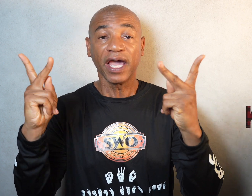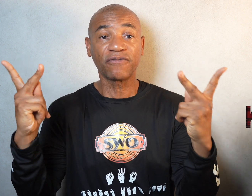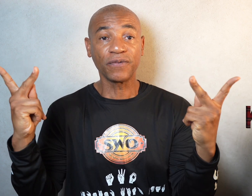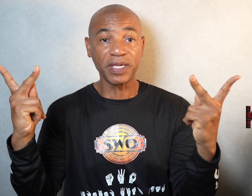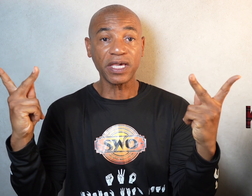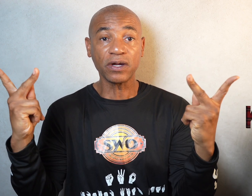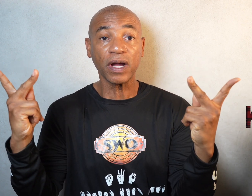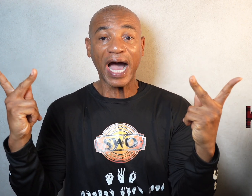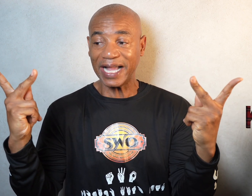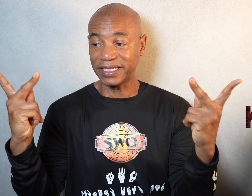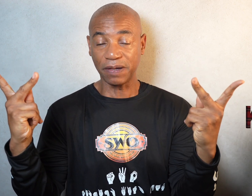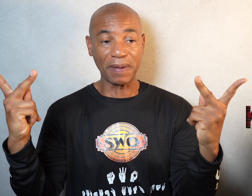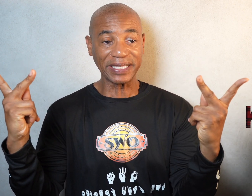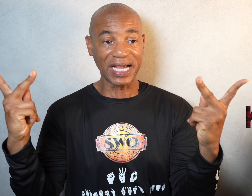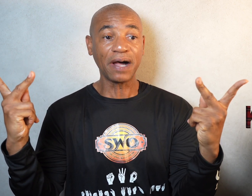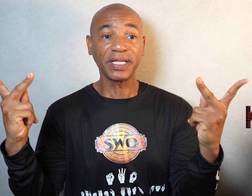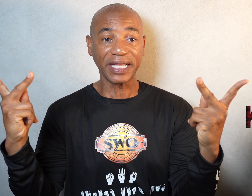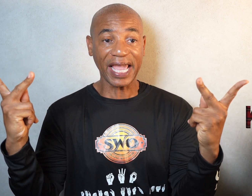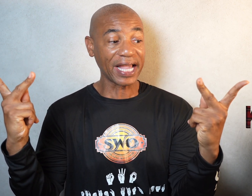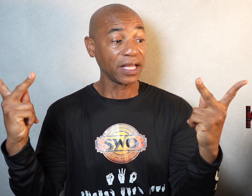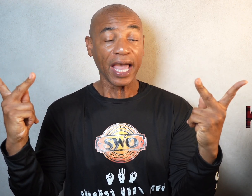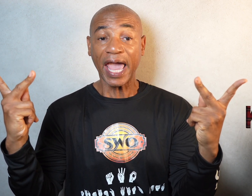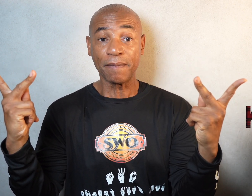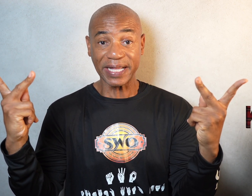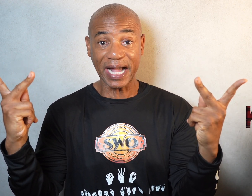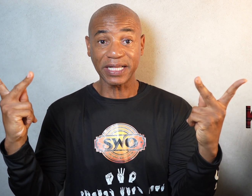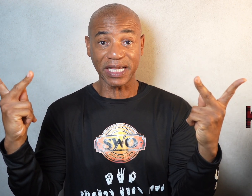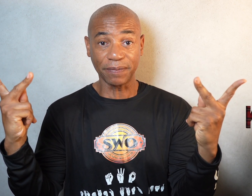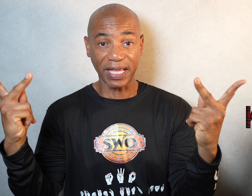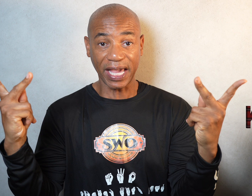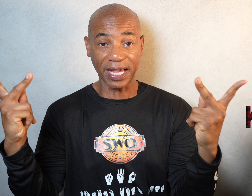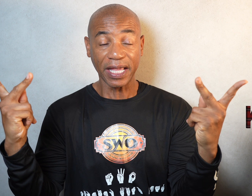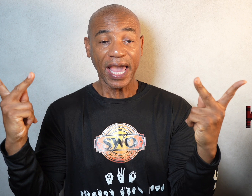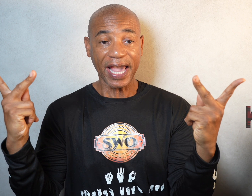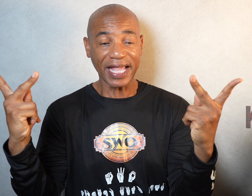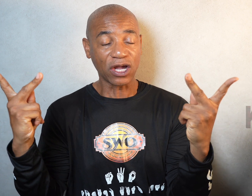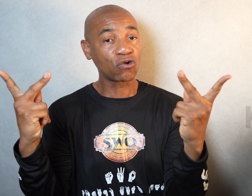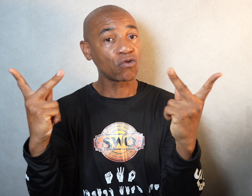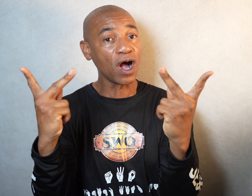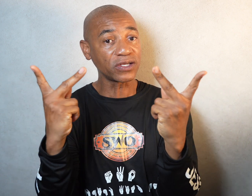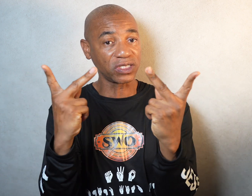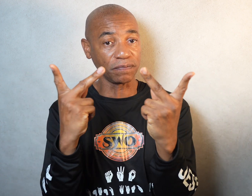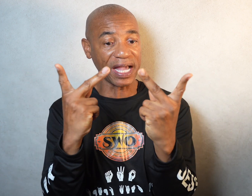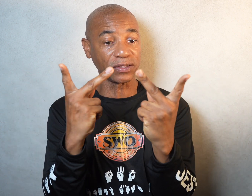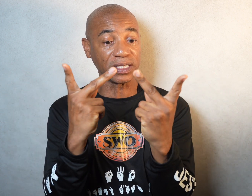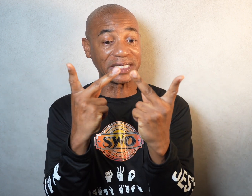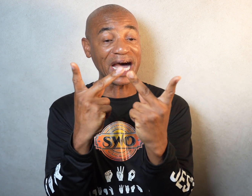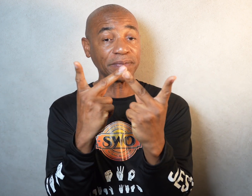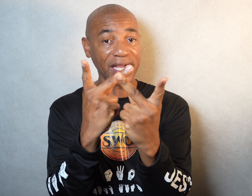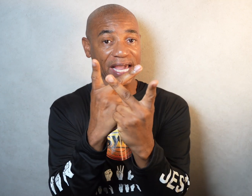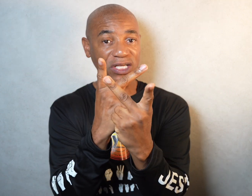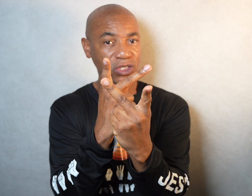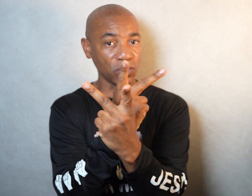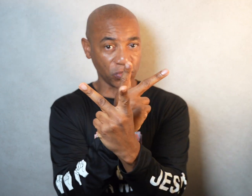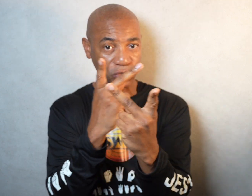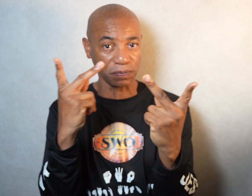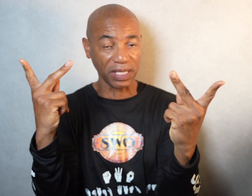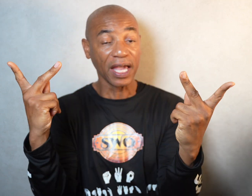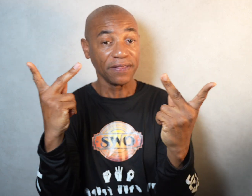from here I take my dominant hand and my non-dominant hand and I cross them. Now the dominant hand is closer to me than